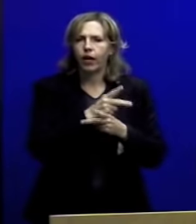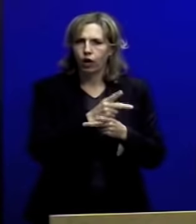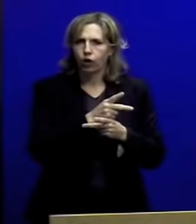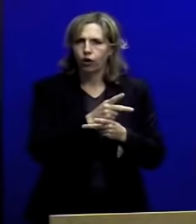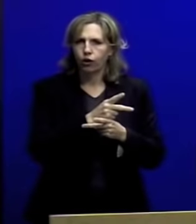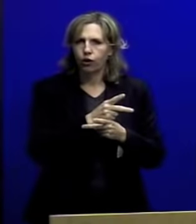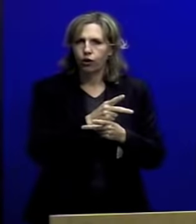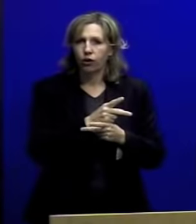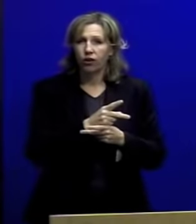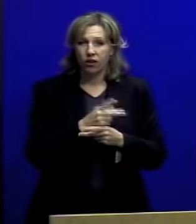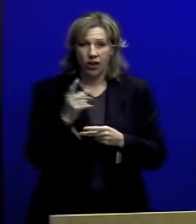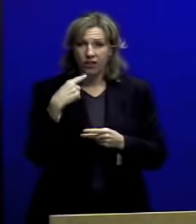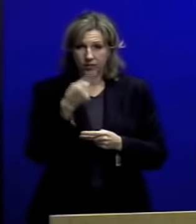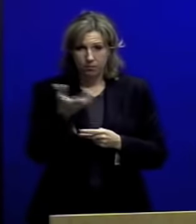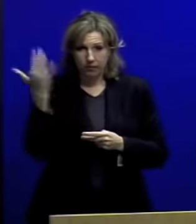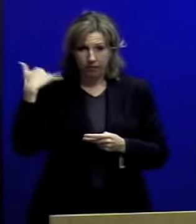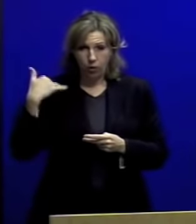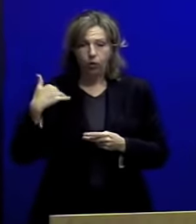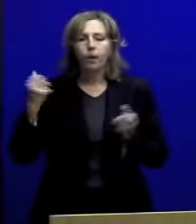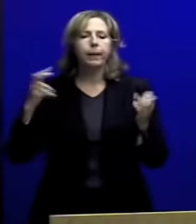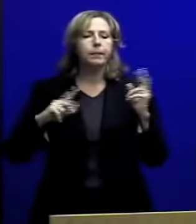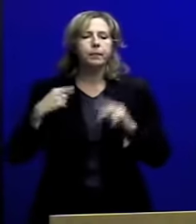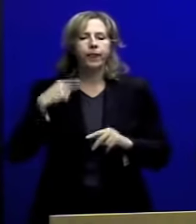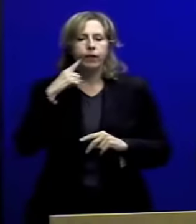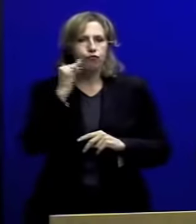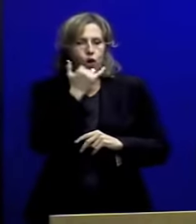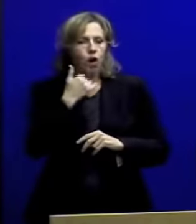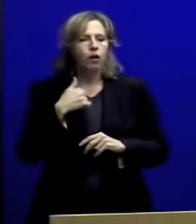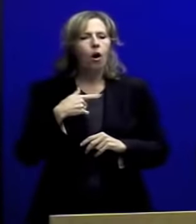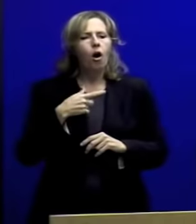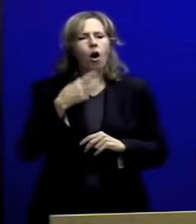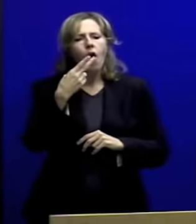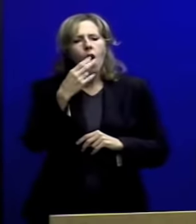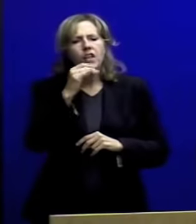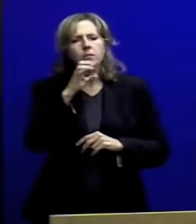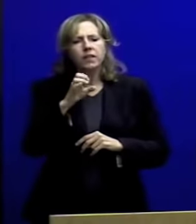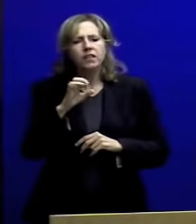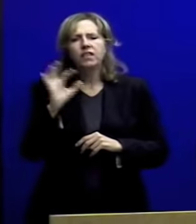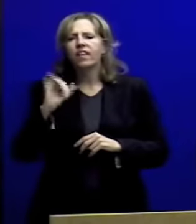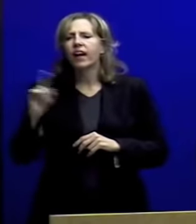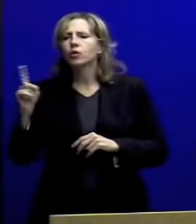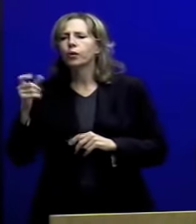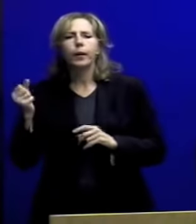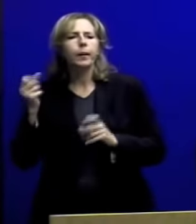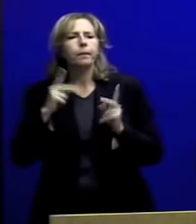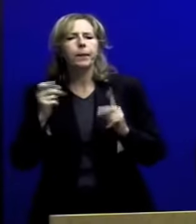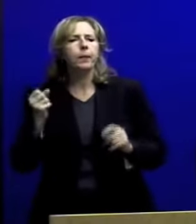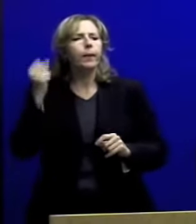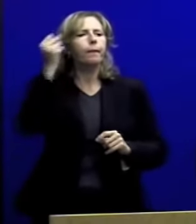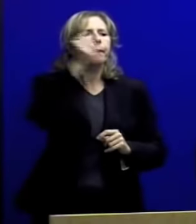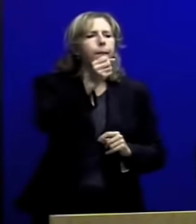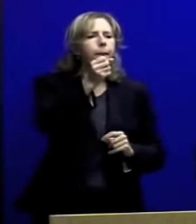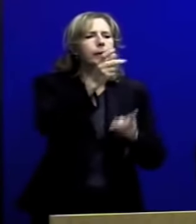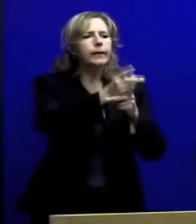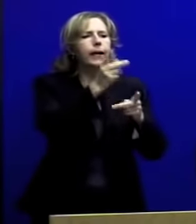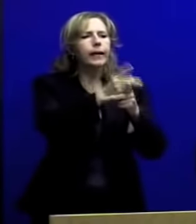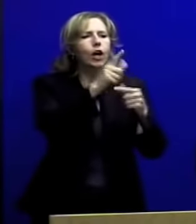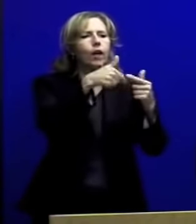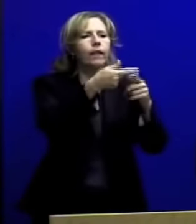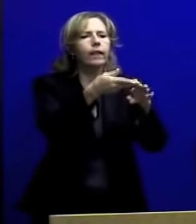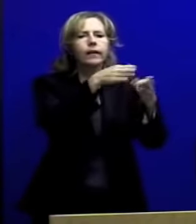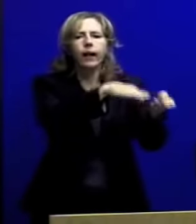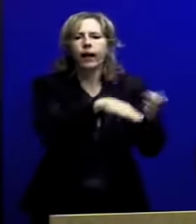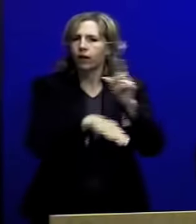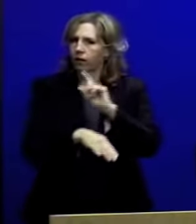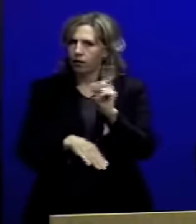it's a place to go to die. And yet, a few patients, out of nearly 1